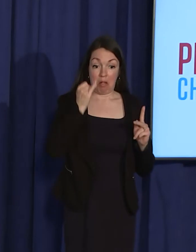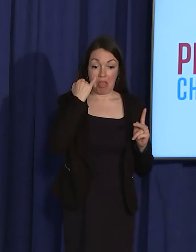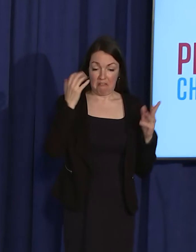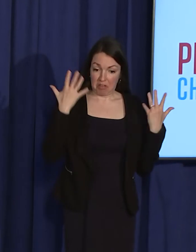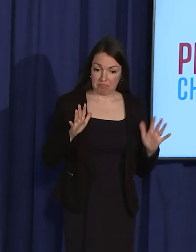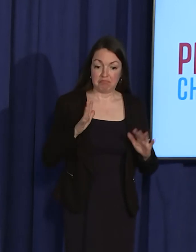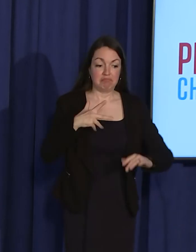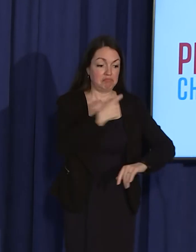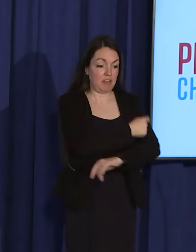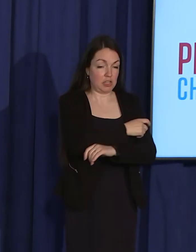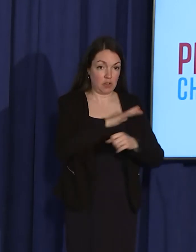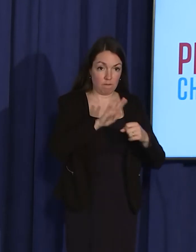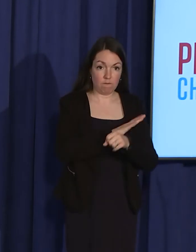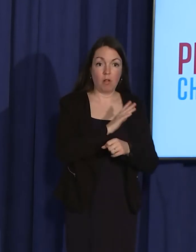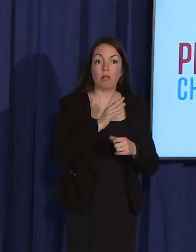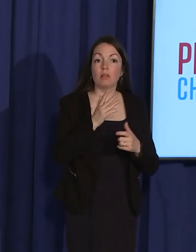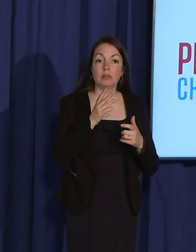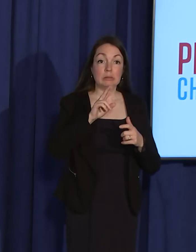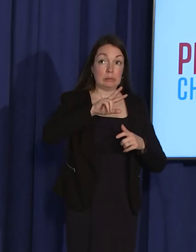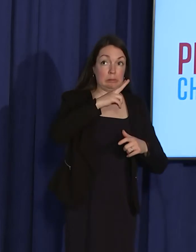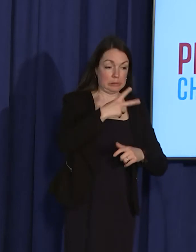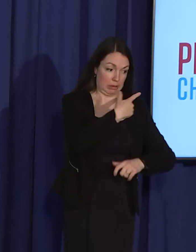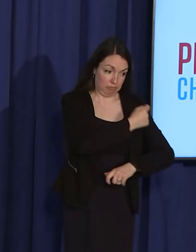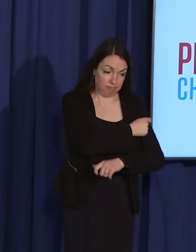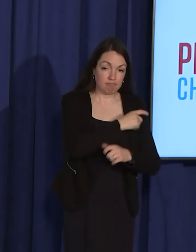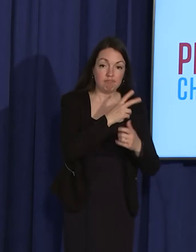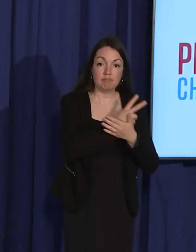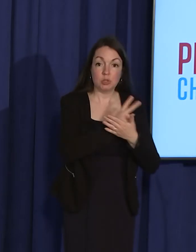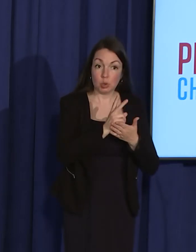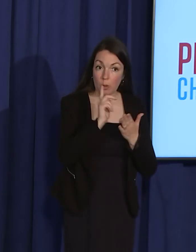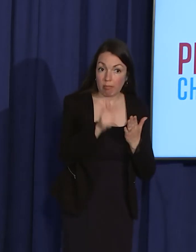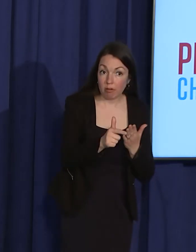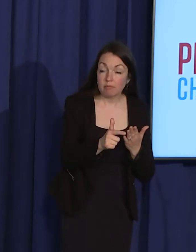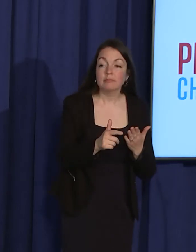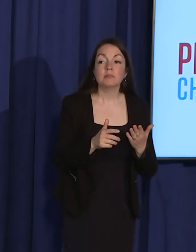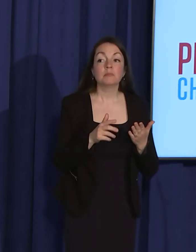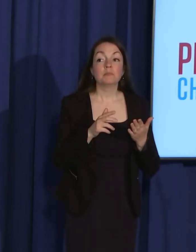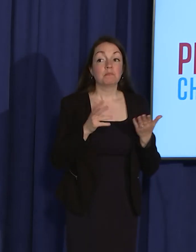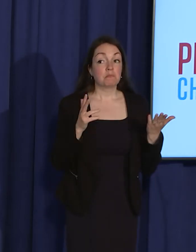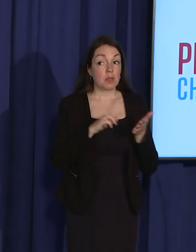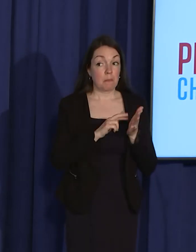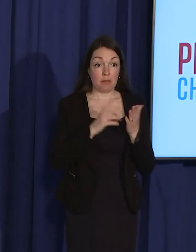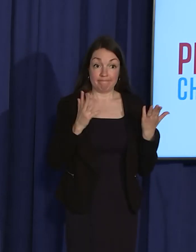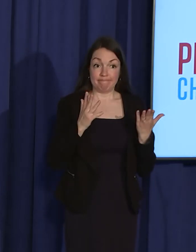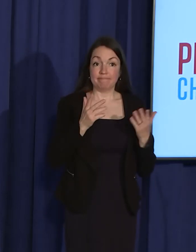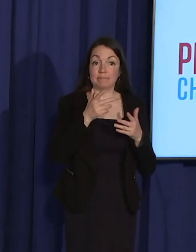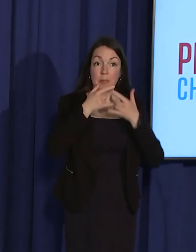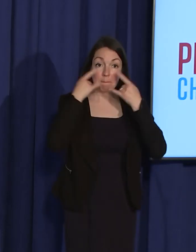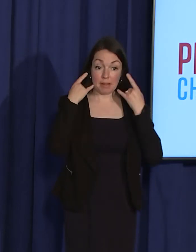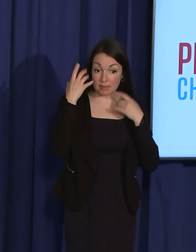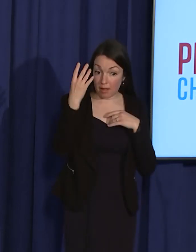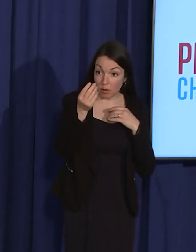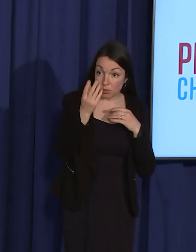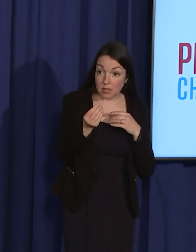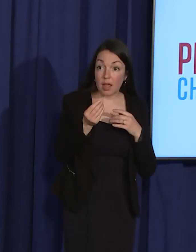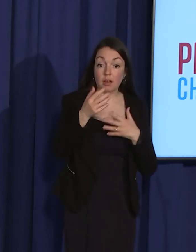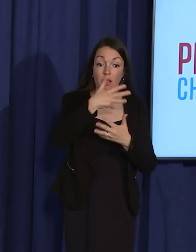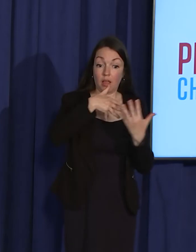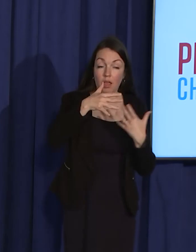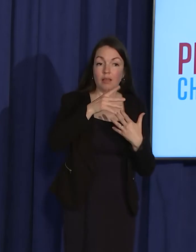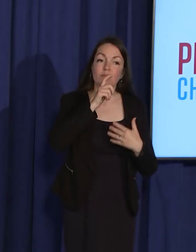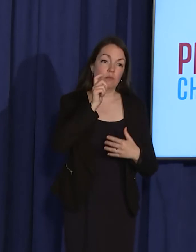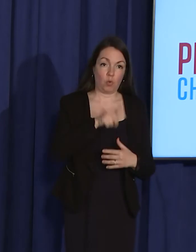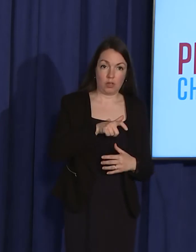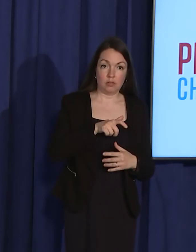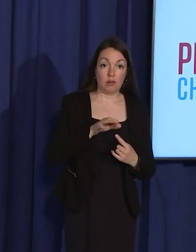vaccinated, 2 weeks post a second dose, you no longer need to wear a mask outside unless you're